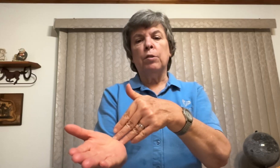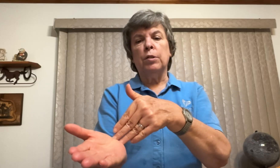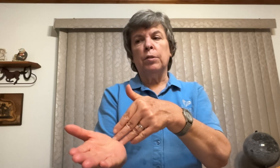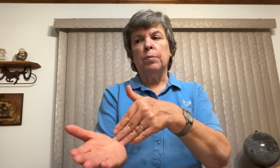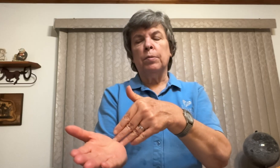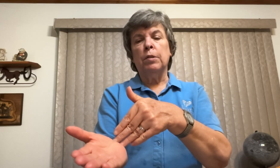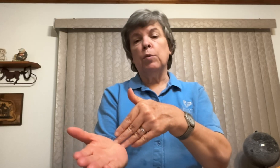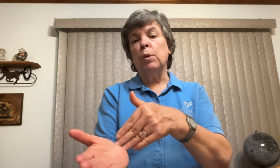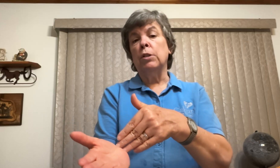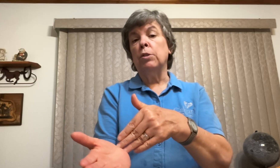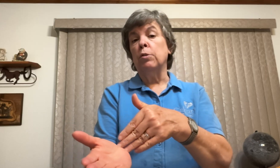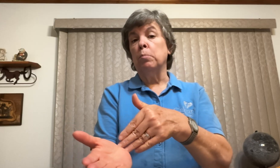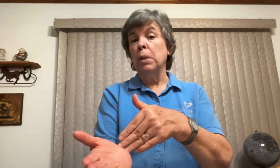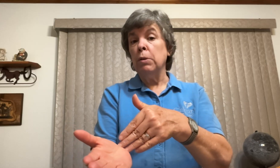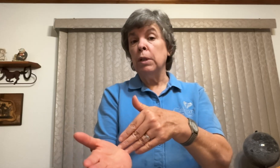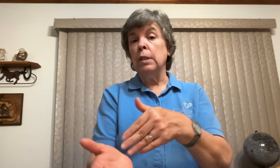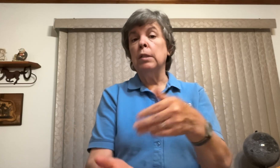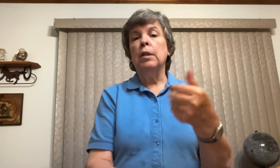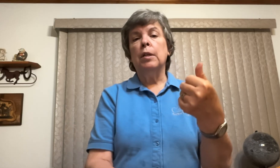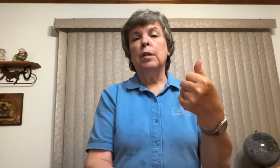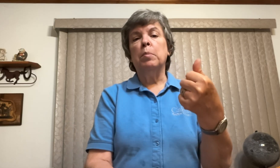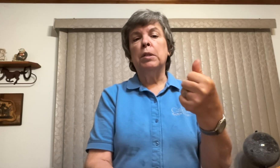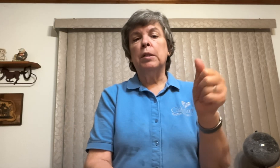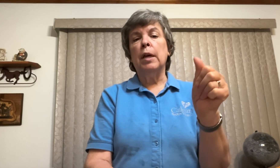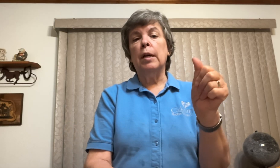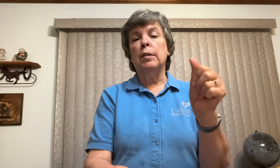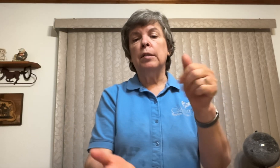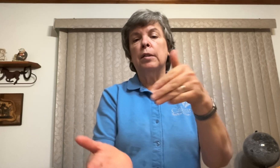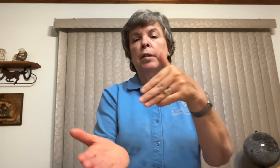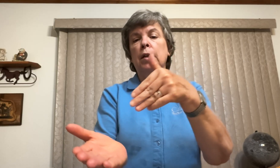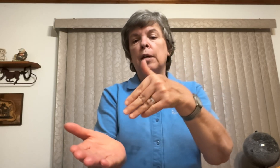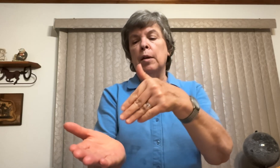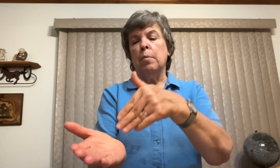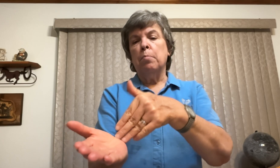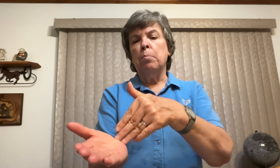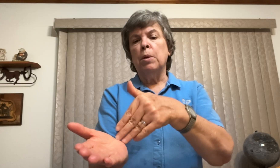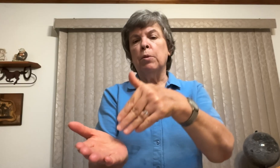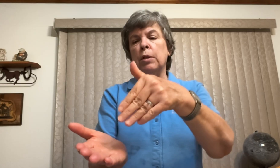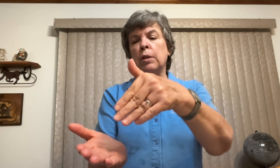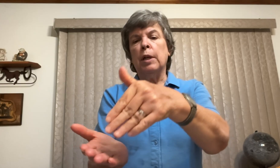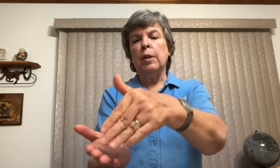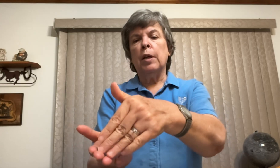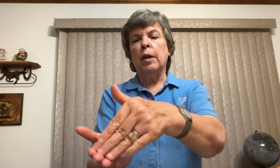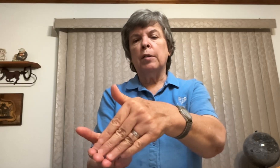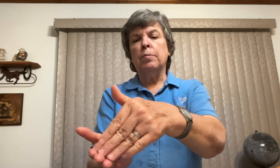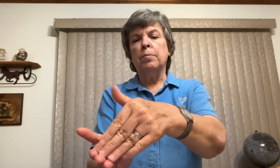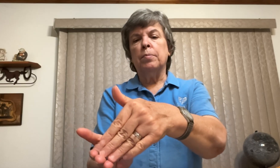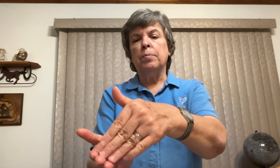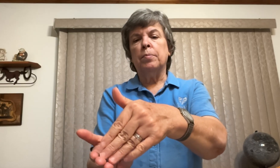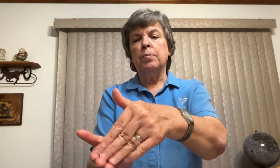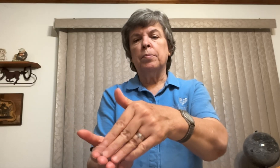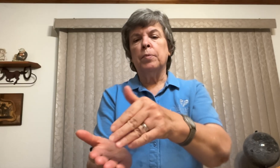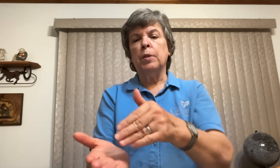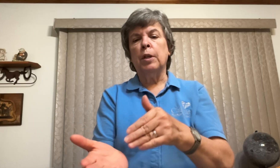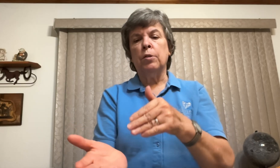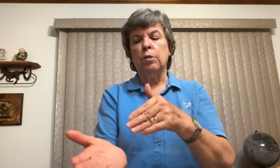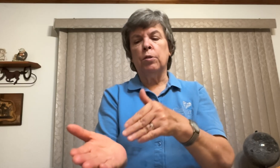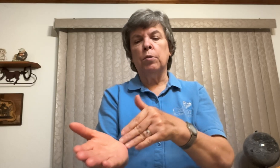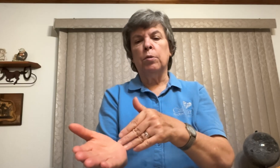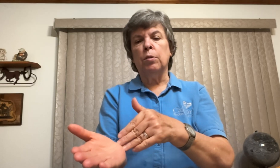10,000. If you wanted to do million, it'd be 10 million, like that. Okay, so you'd